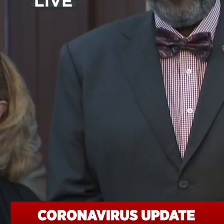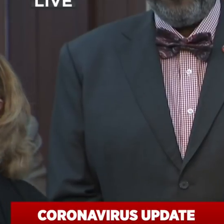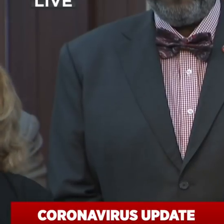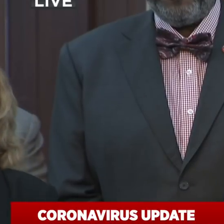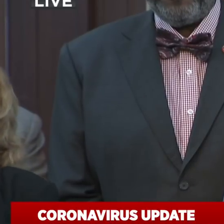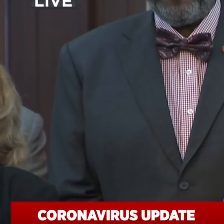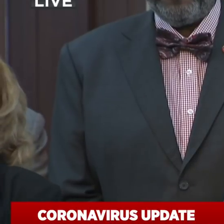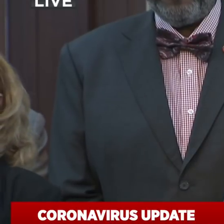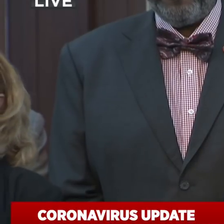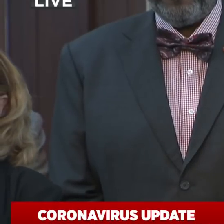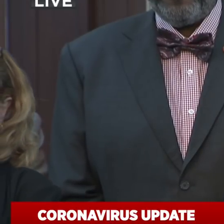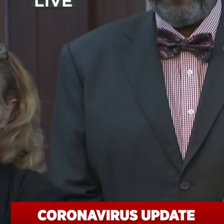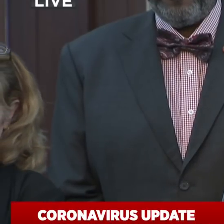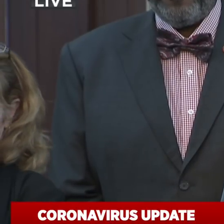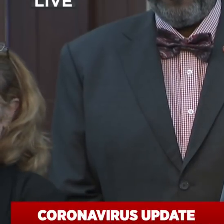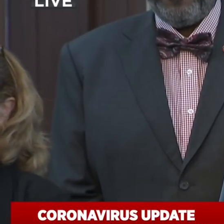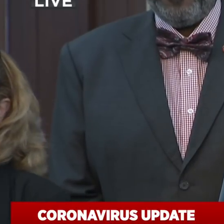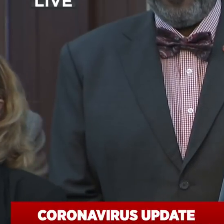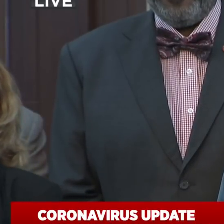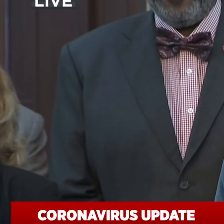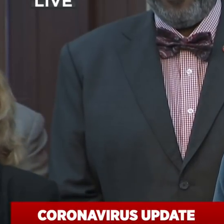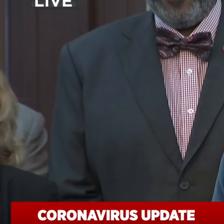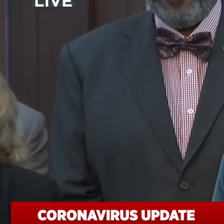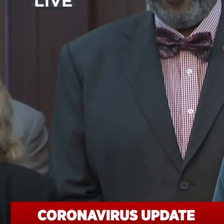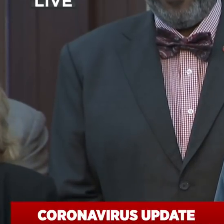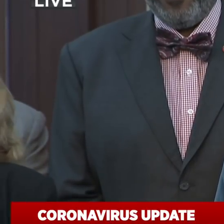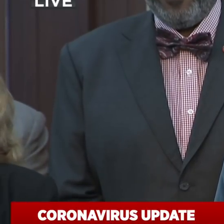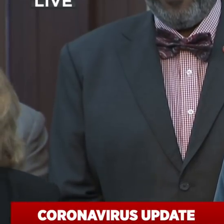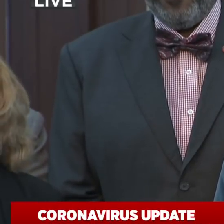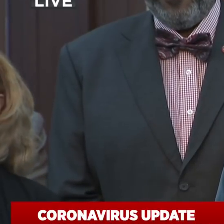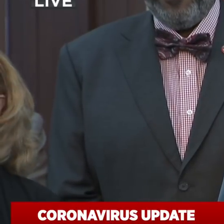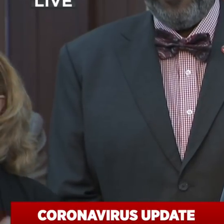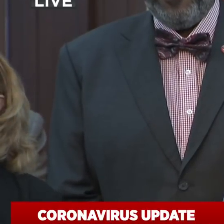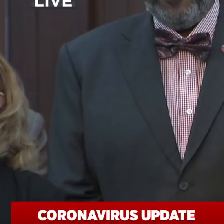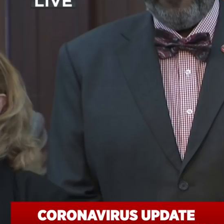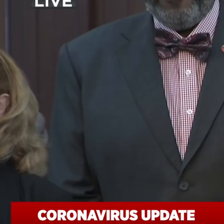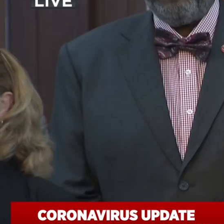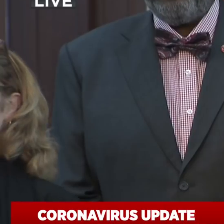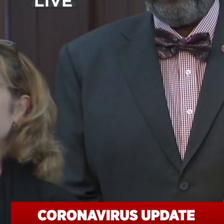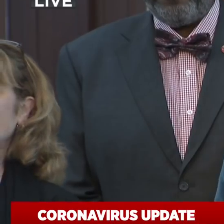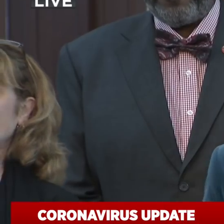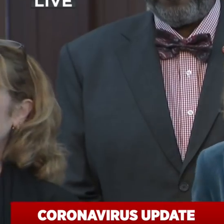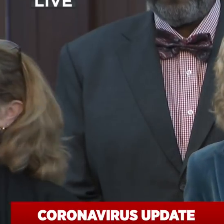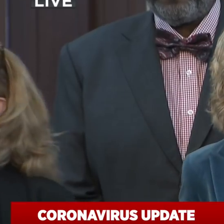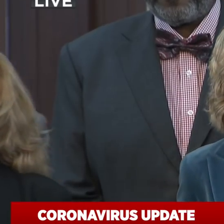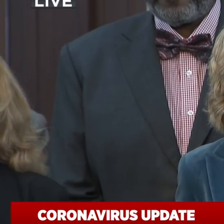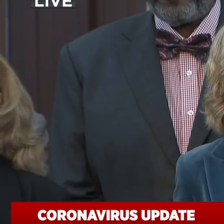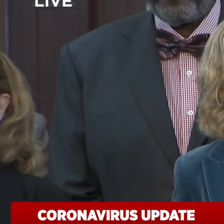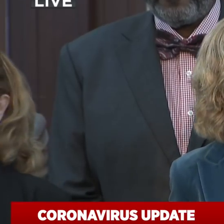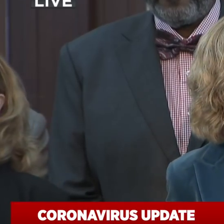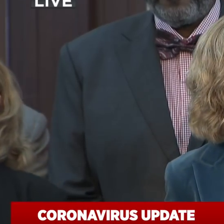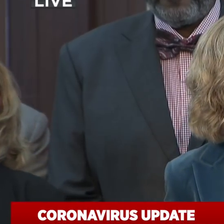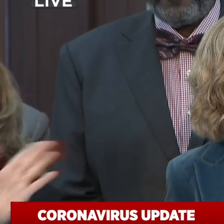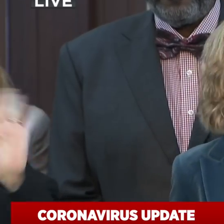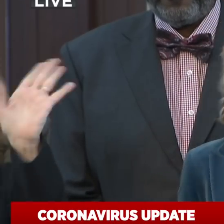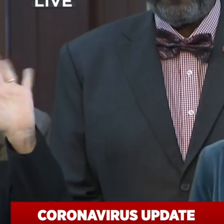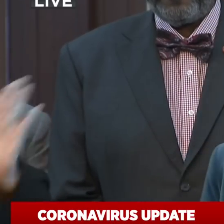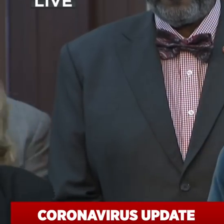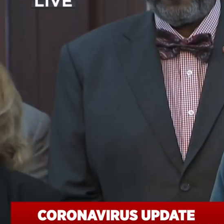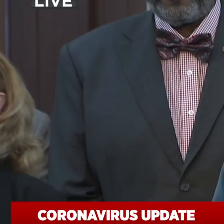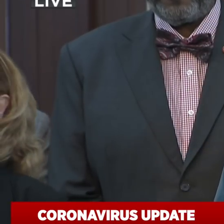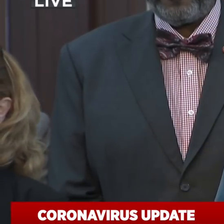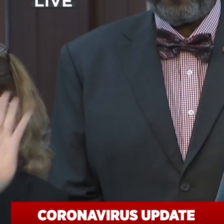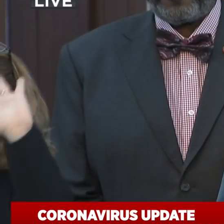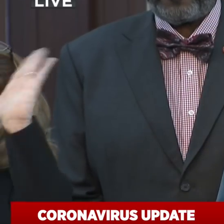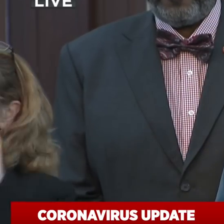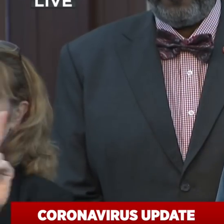to do. All the cool kids are doing it. We could give a peace sign, right? You could always give a peace sign if you're Catholic, when it's time to give the sign of the